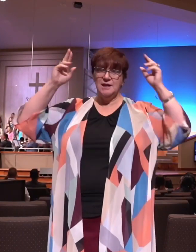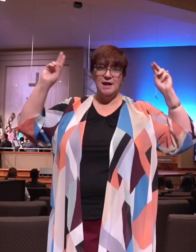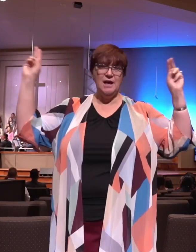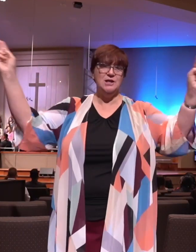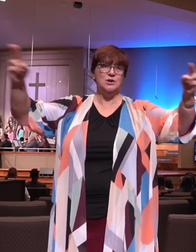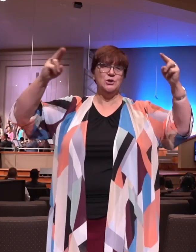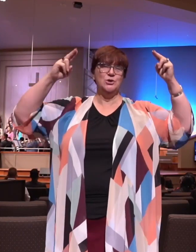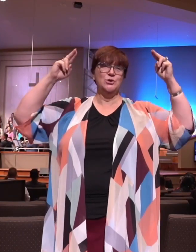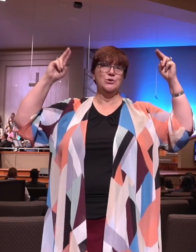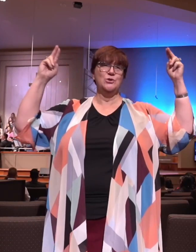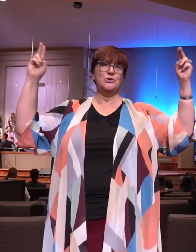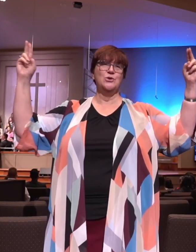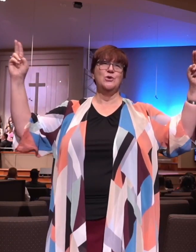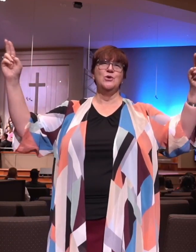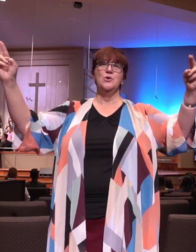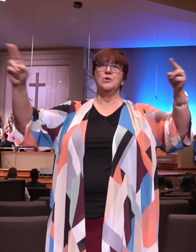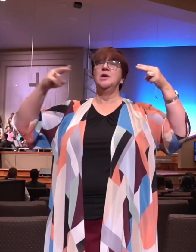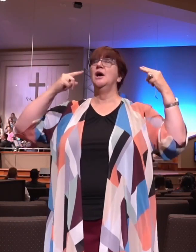Hallelujah!